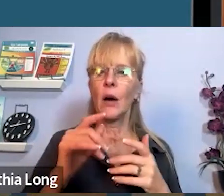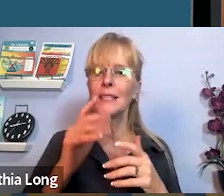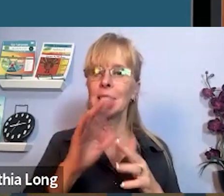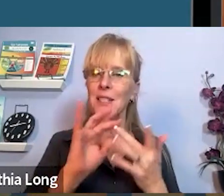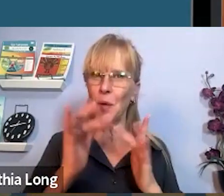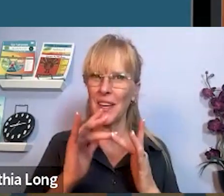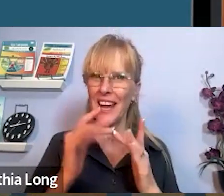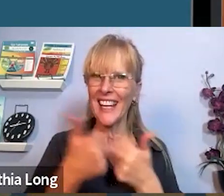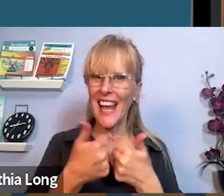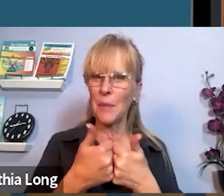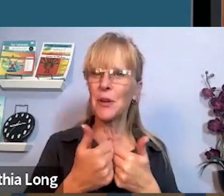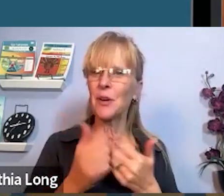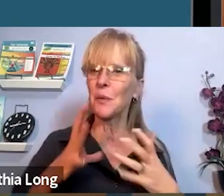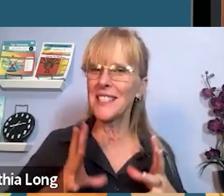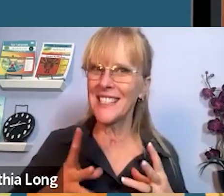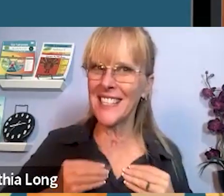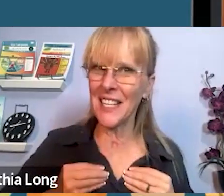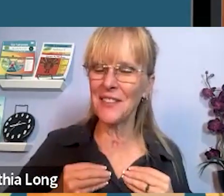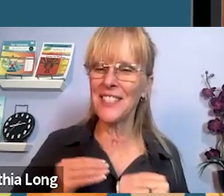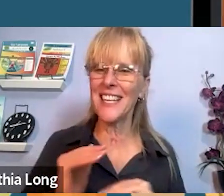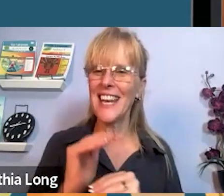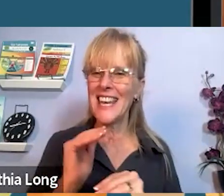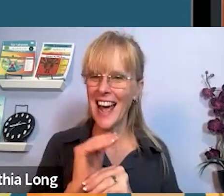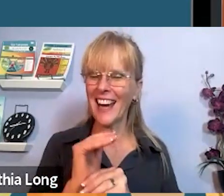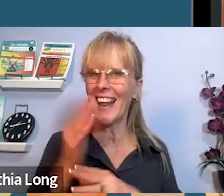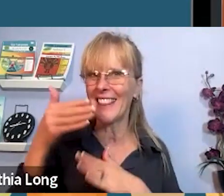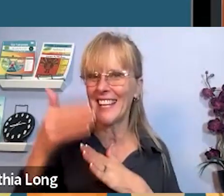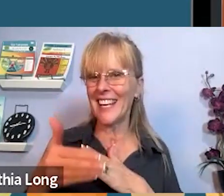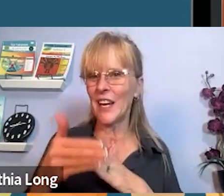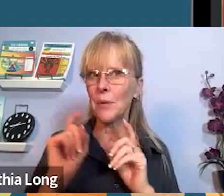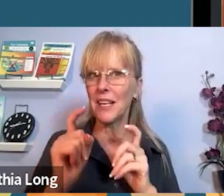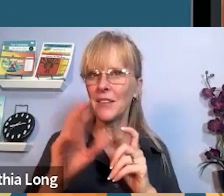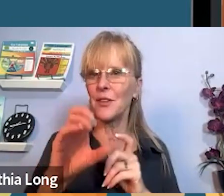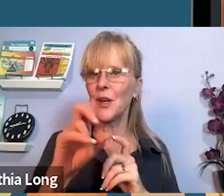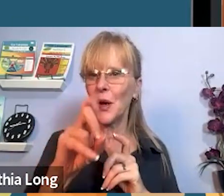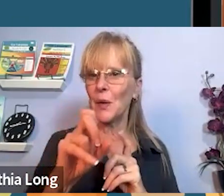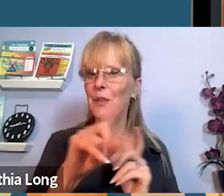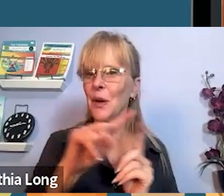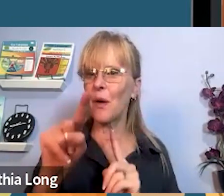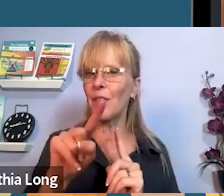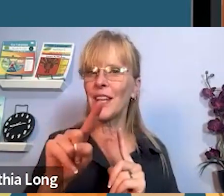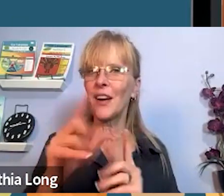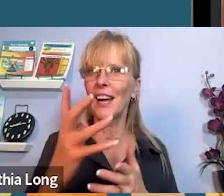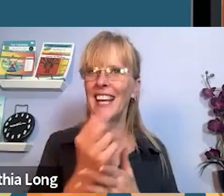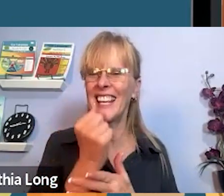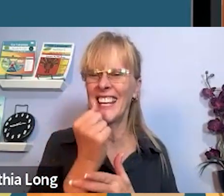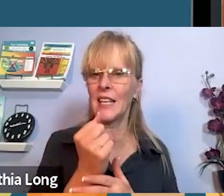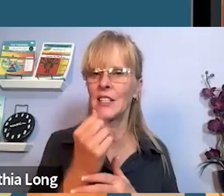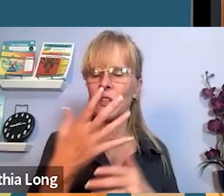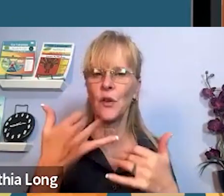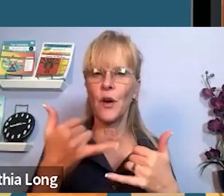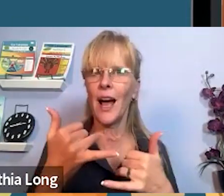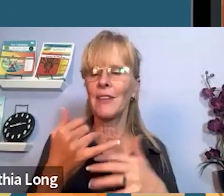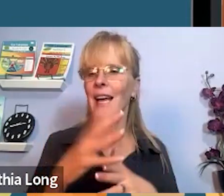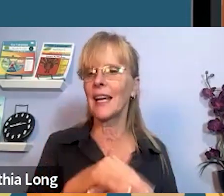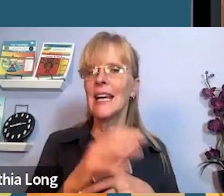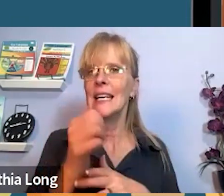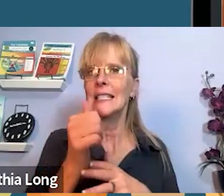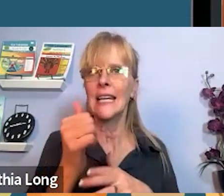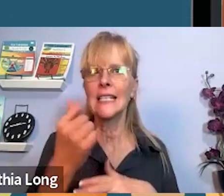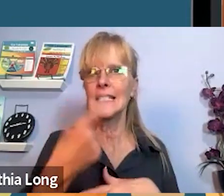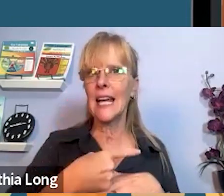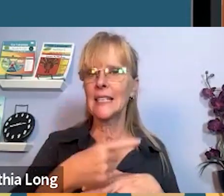the online game you're going to receive tonight at the end. I'm going to give you the code to go over there and get it. So you'll have